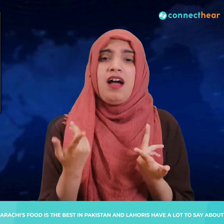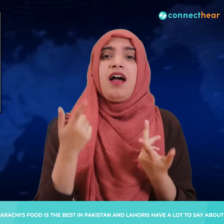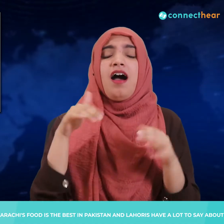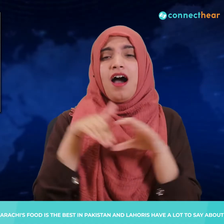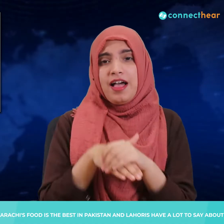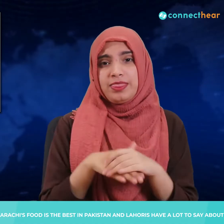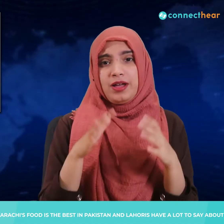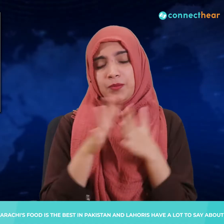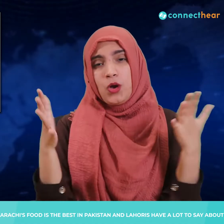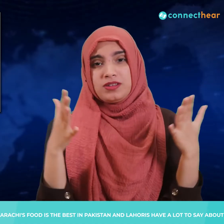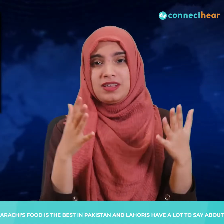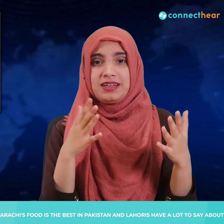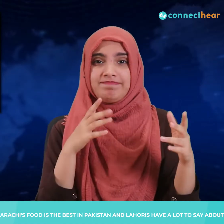Khabar's assertions.